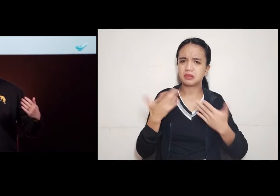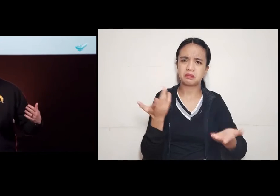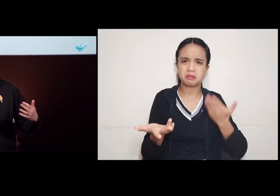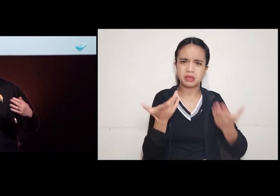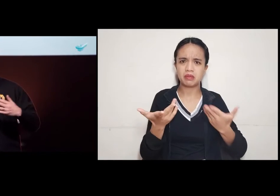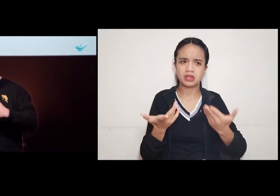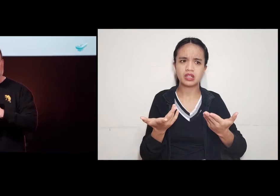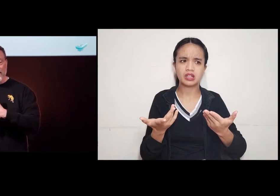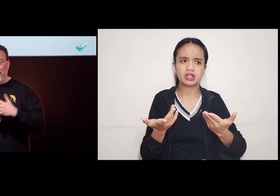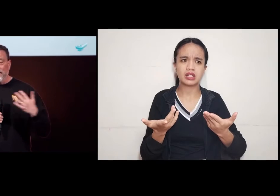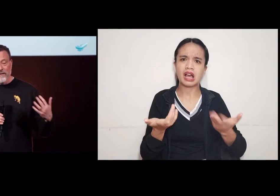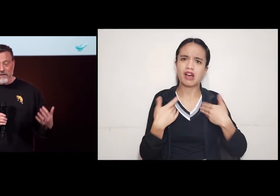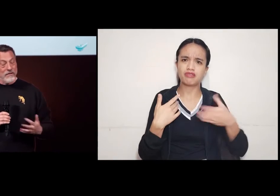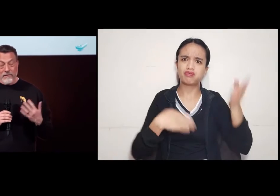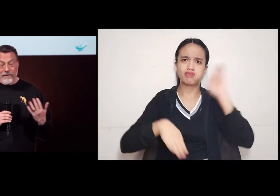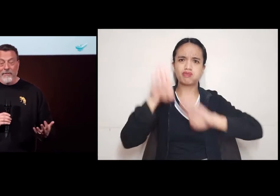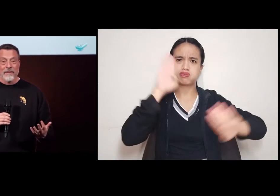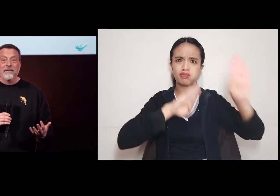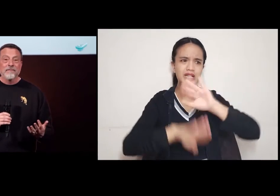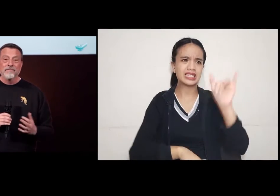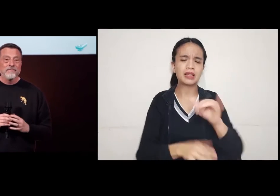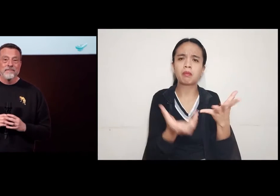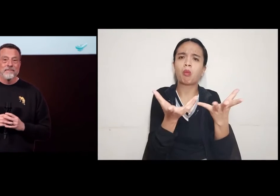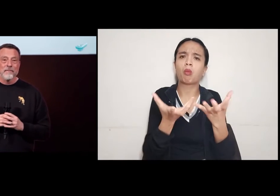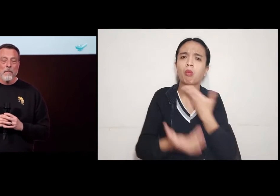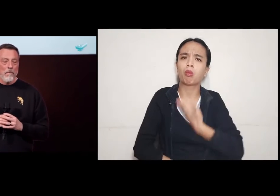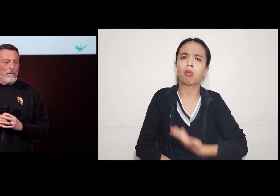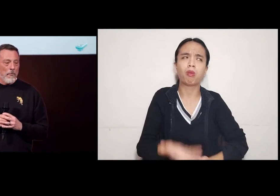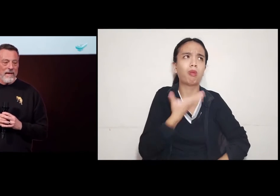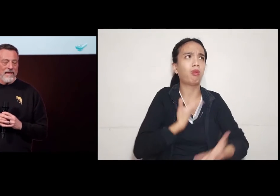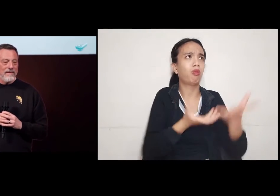life is just a famine.